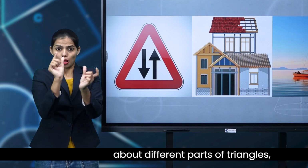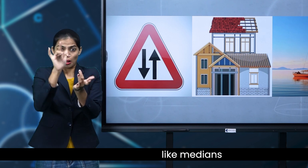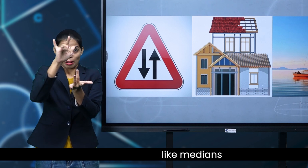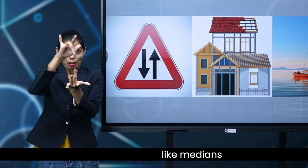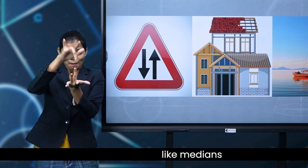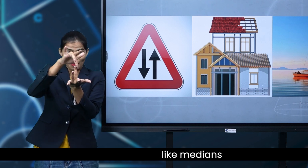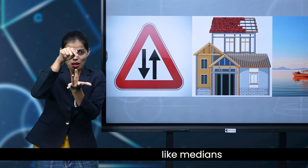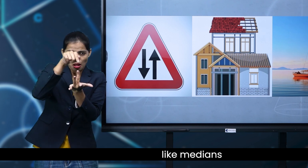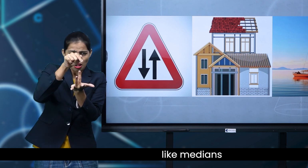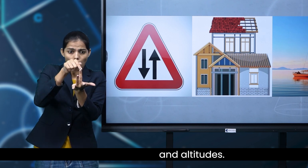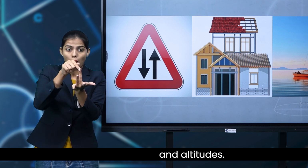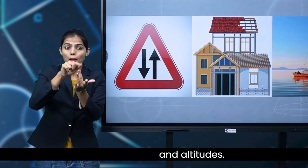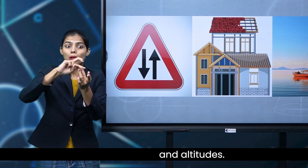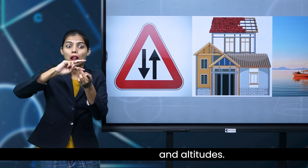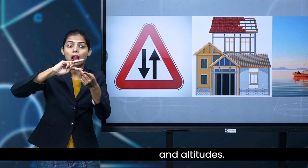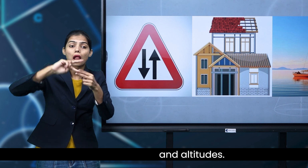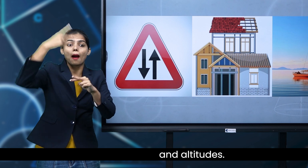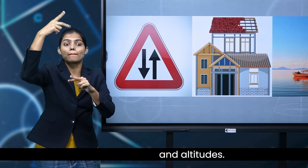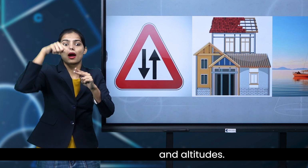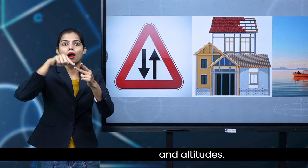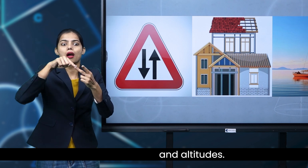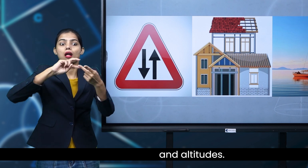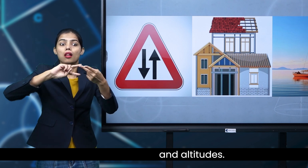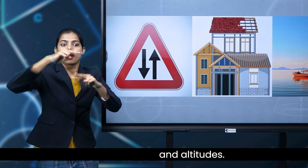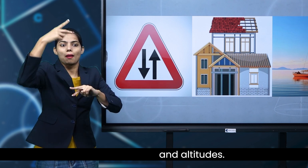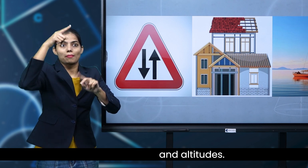like medians and altitudes.